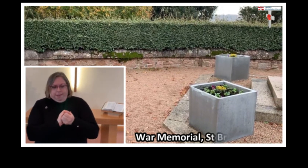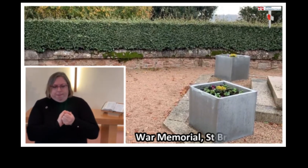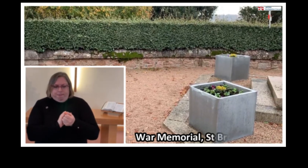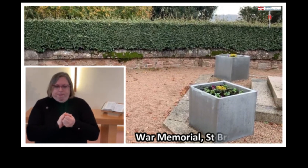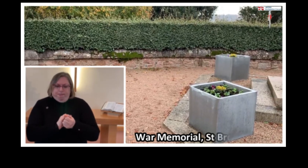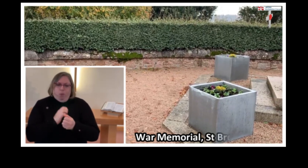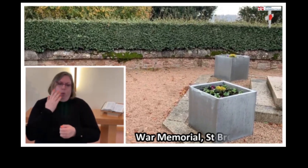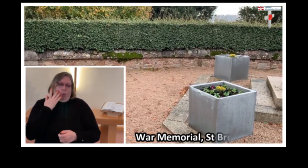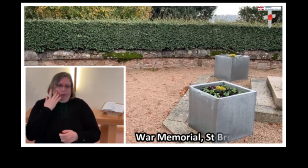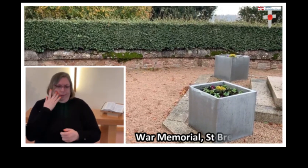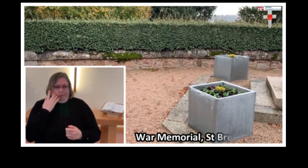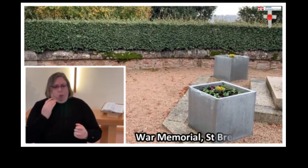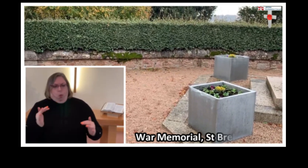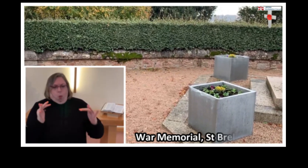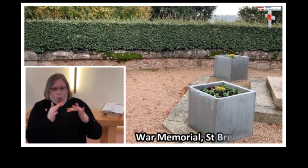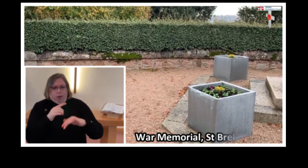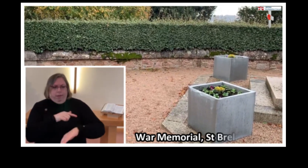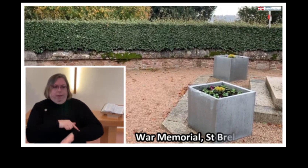in hostilities.